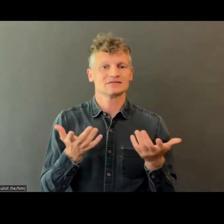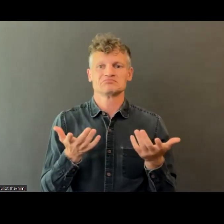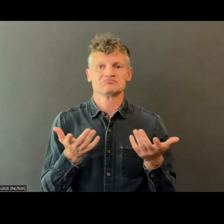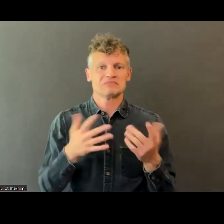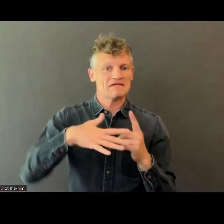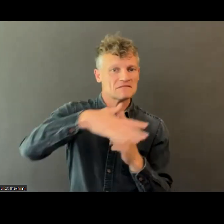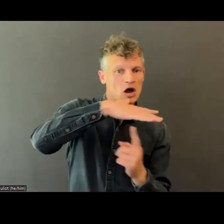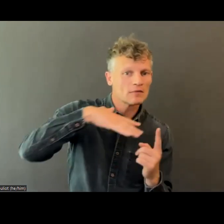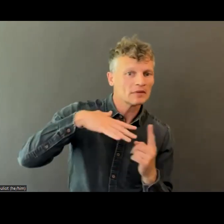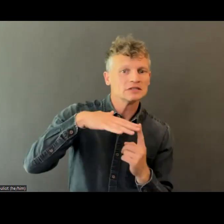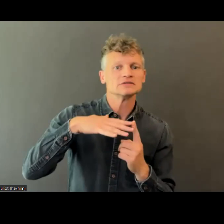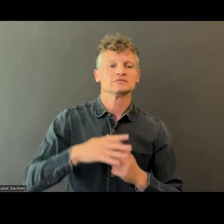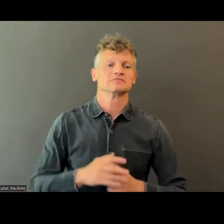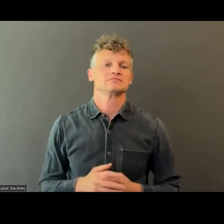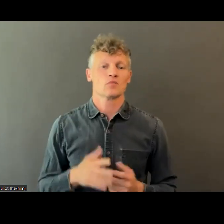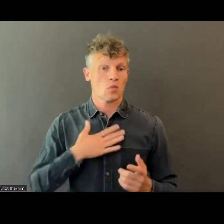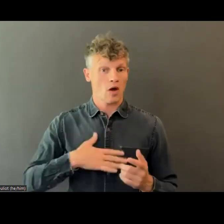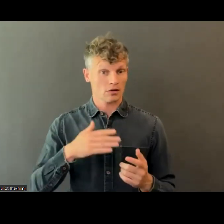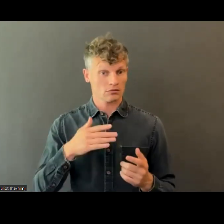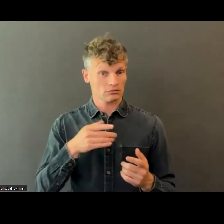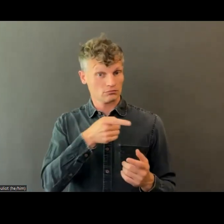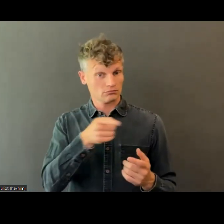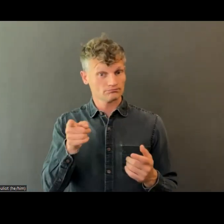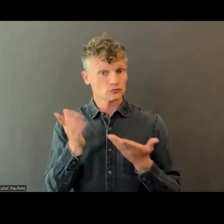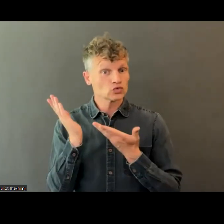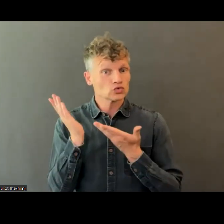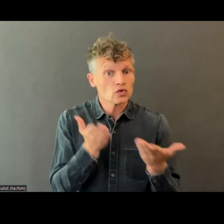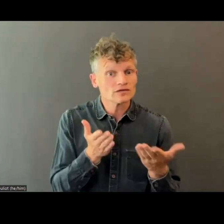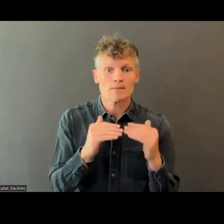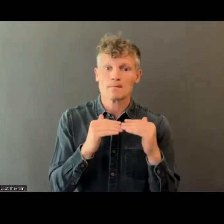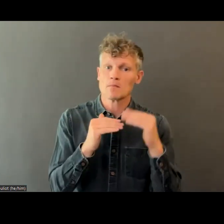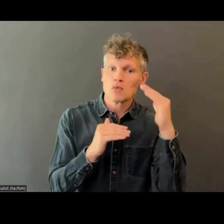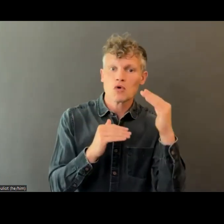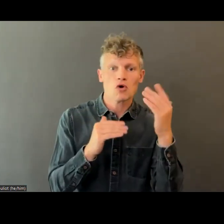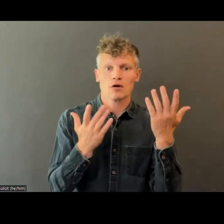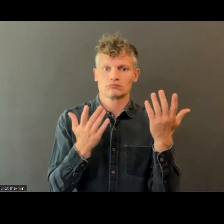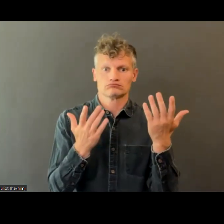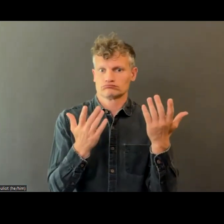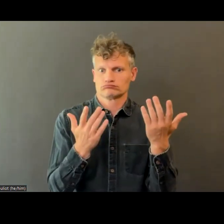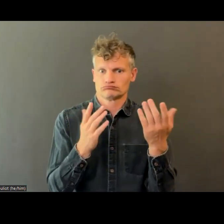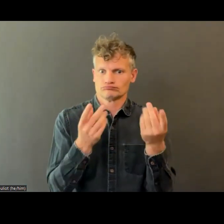those services more responsive and more accessible.